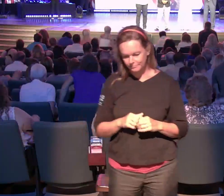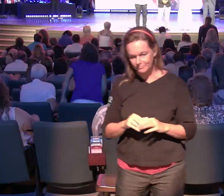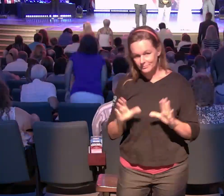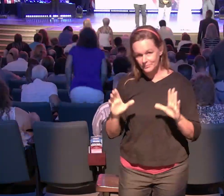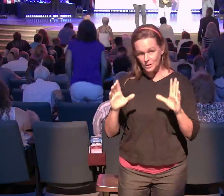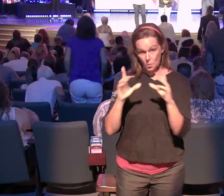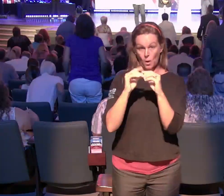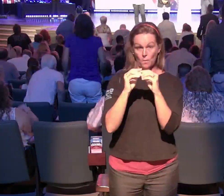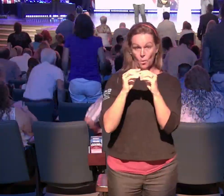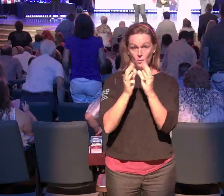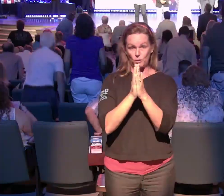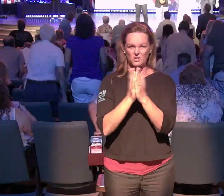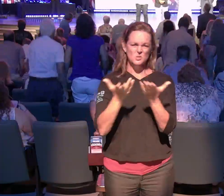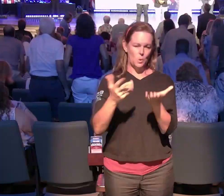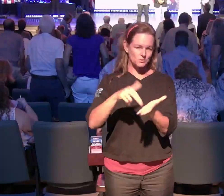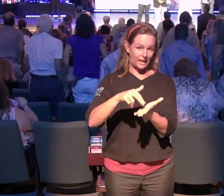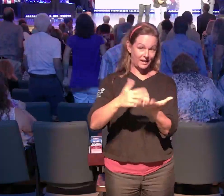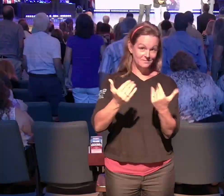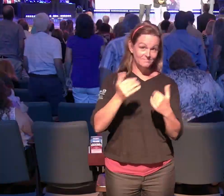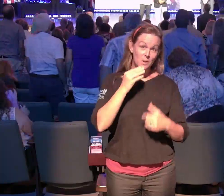today.